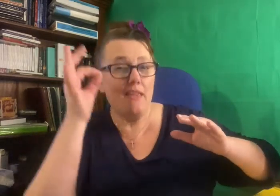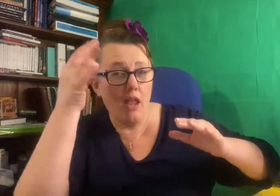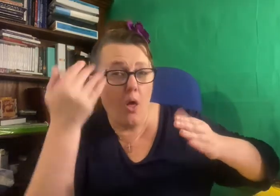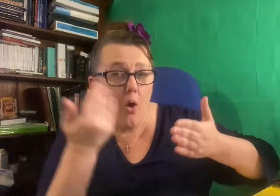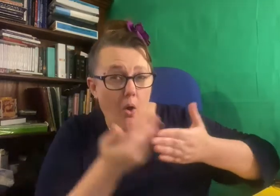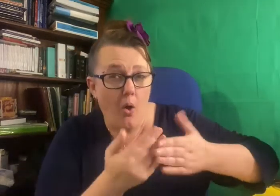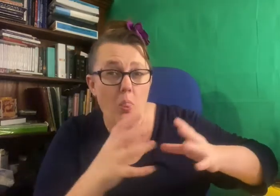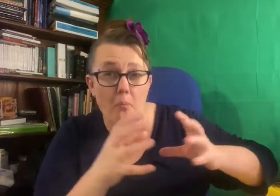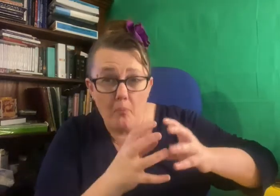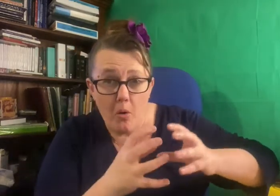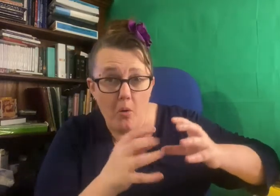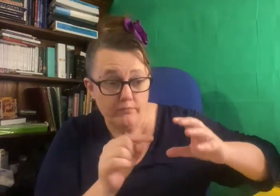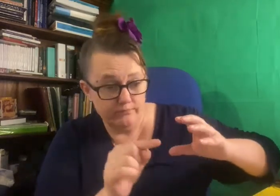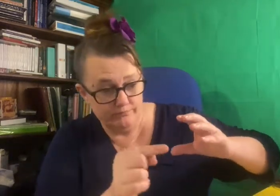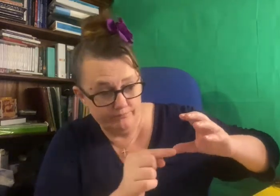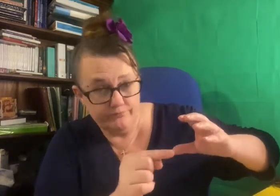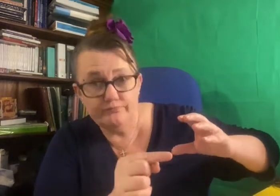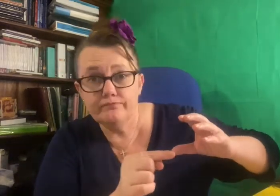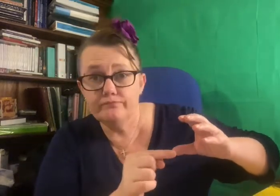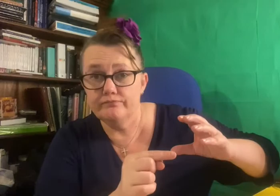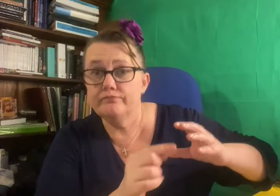See the yellow on the ball?